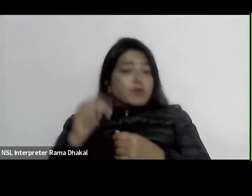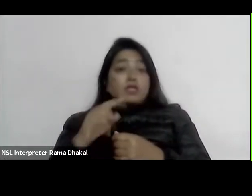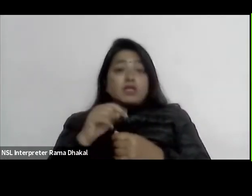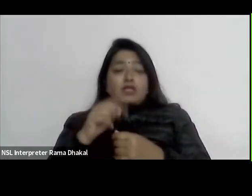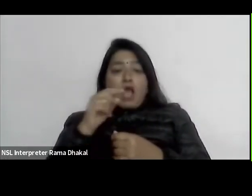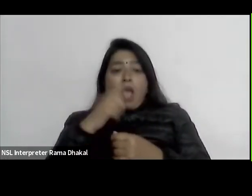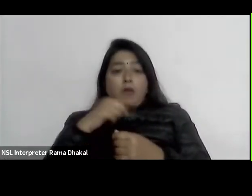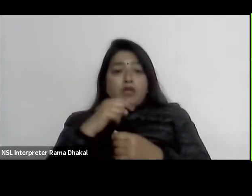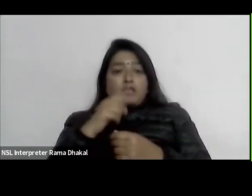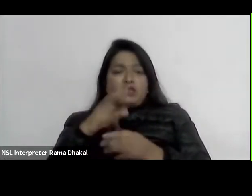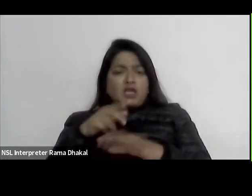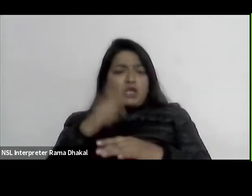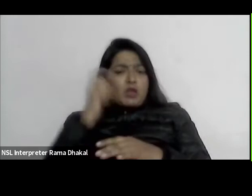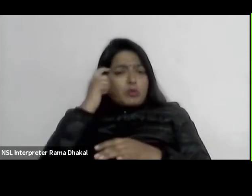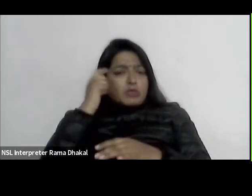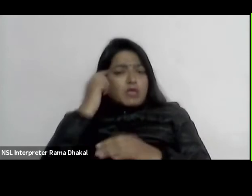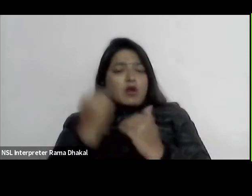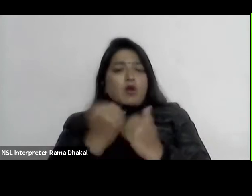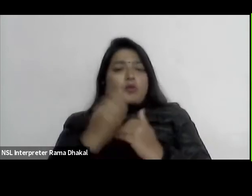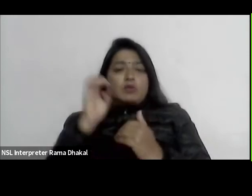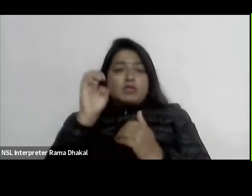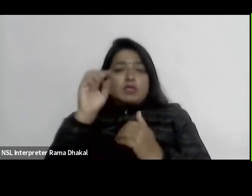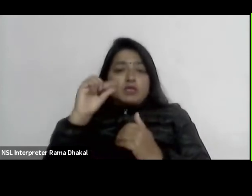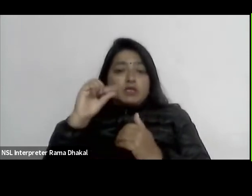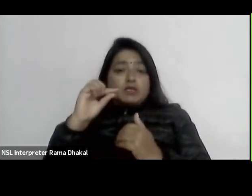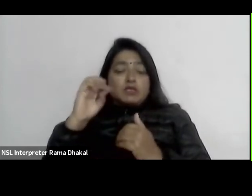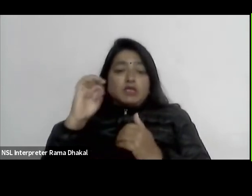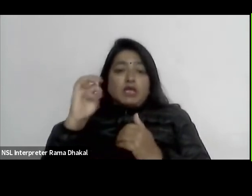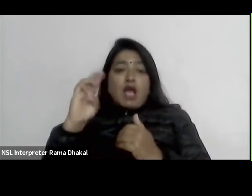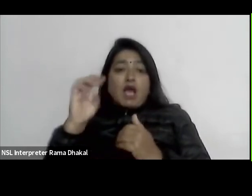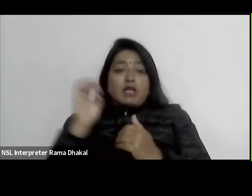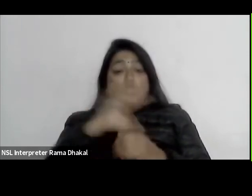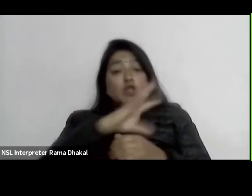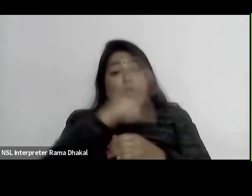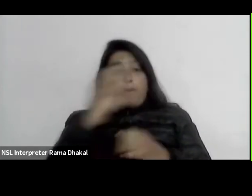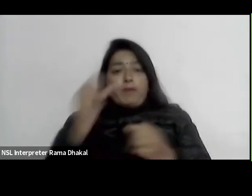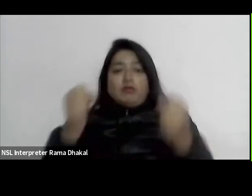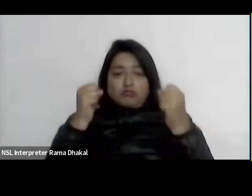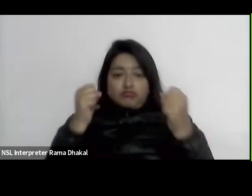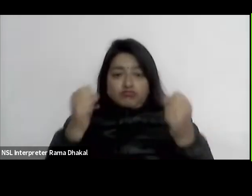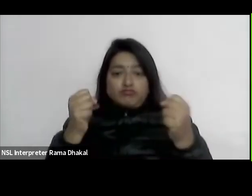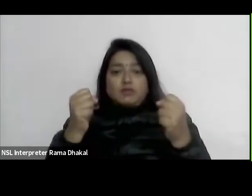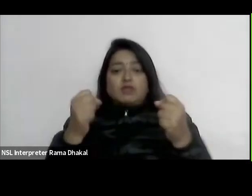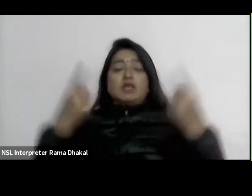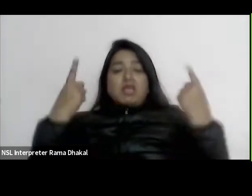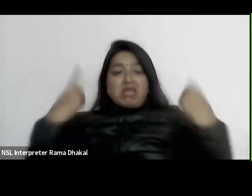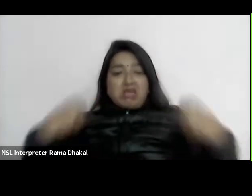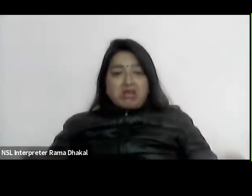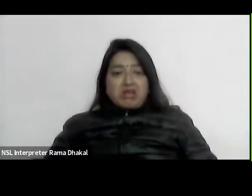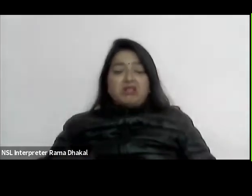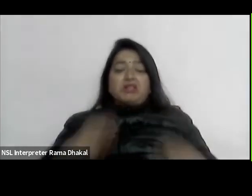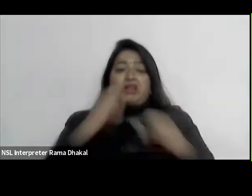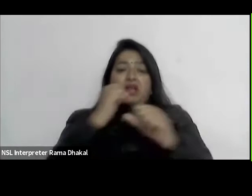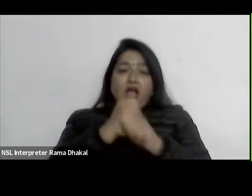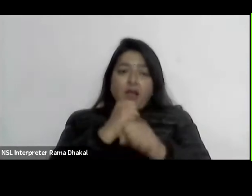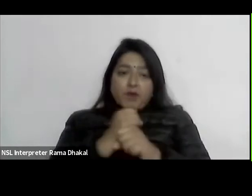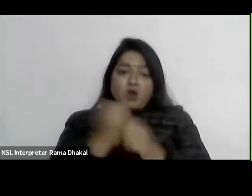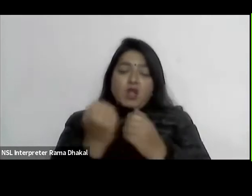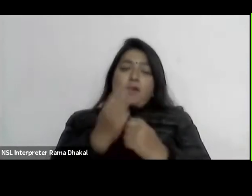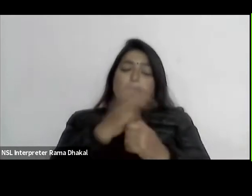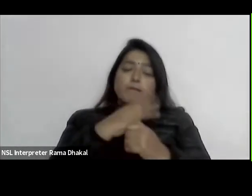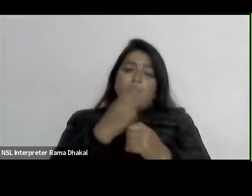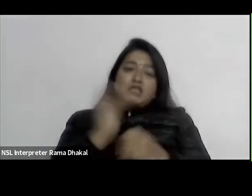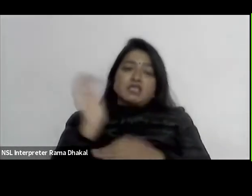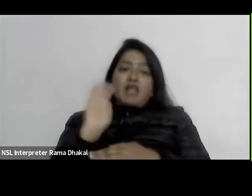In this GR, it empowers everybody, immigration officials, health officials, labor officials, public servants,